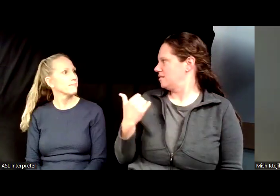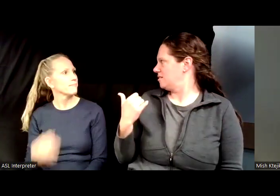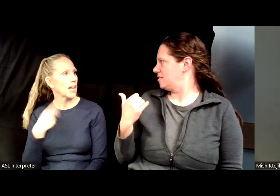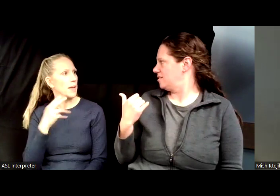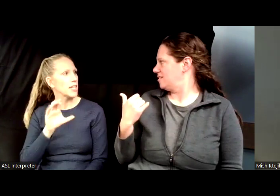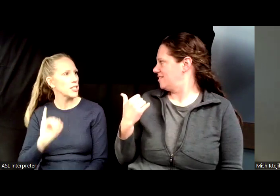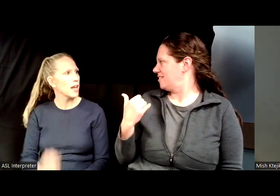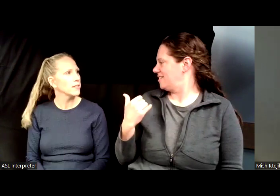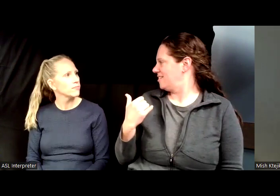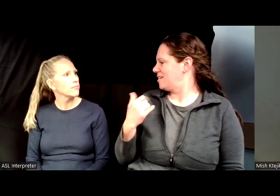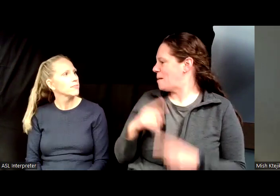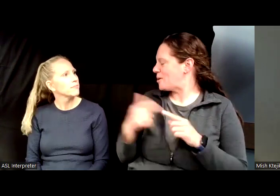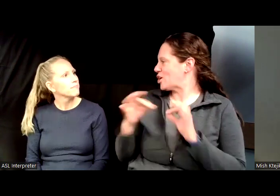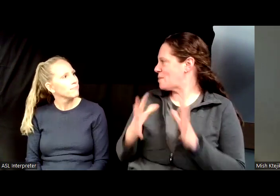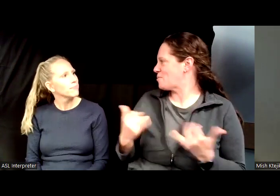qualified.